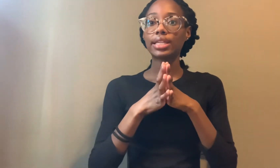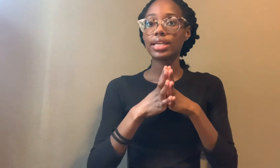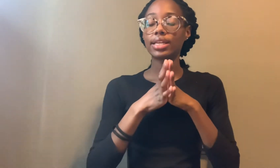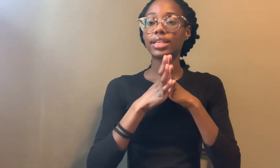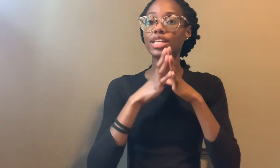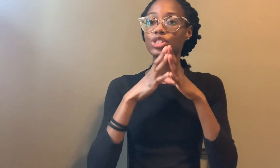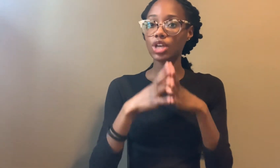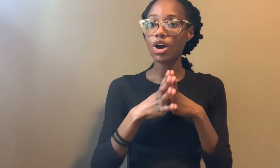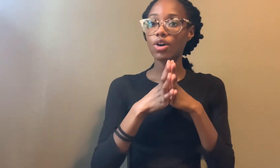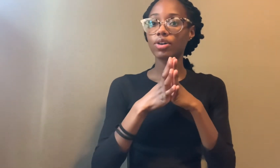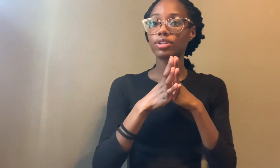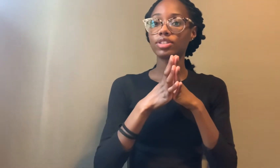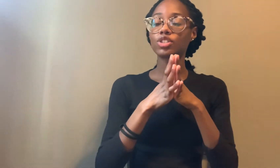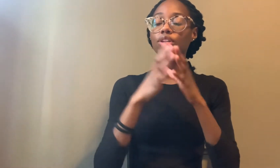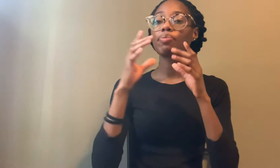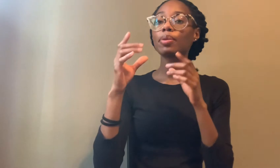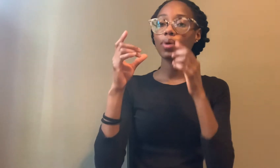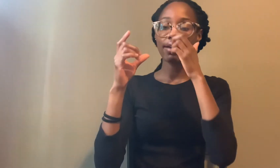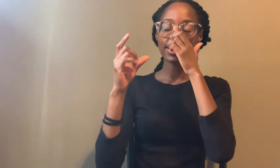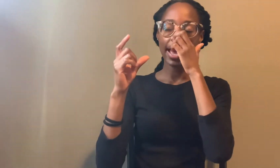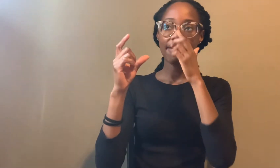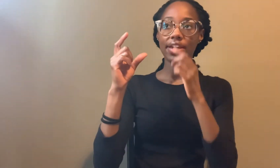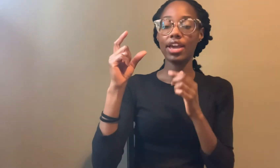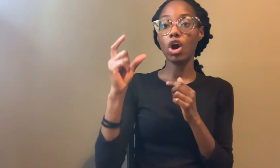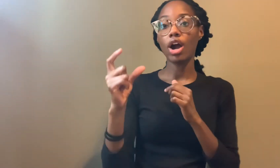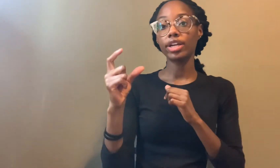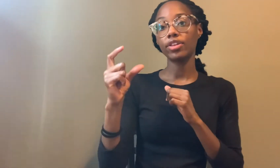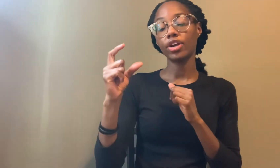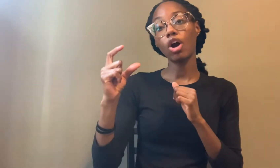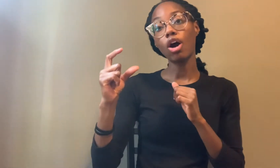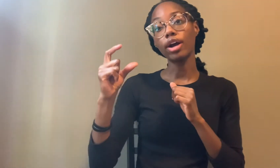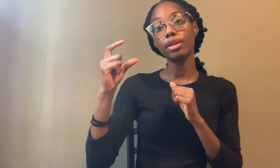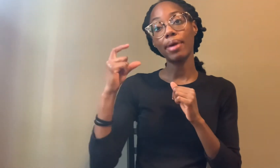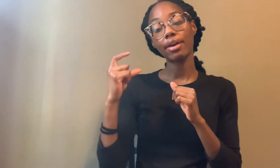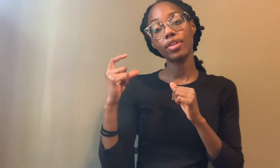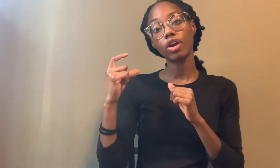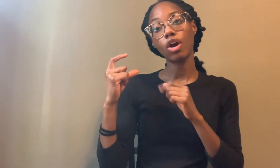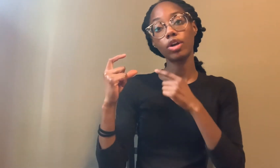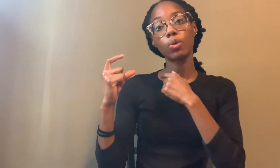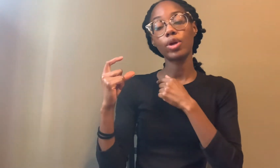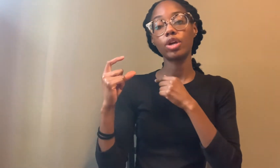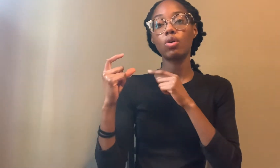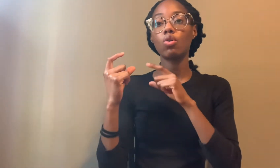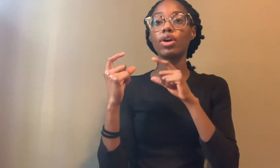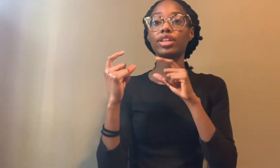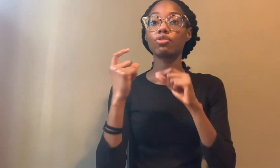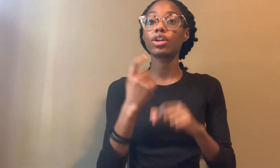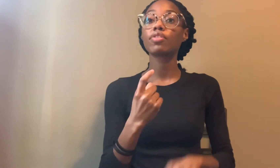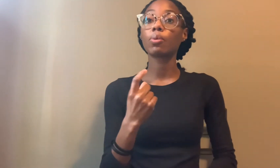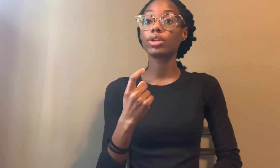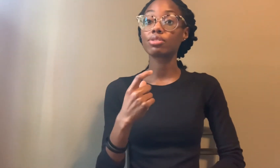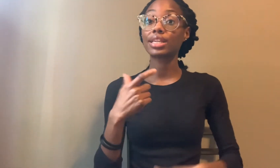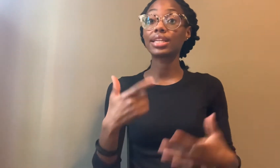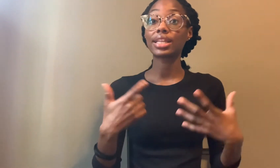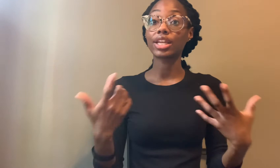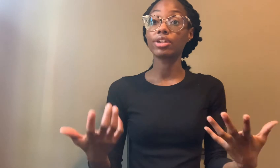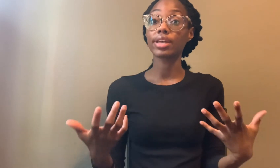willingly, so deaf people have to have a card in their car, in the back of their car, in the window, or at the front of their window, stating that they're deaf, so